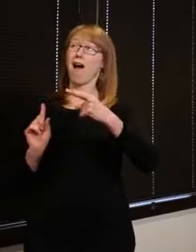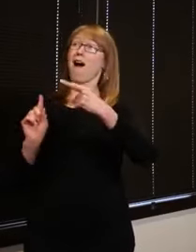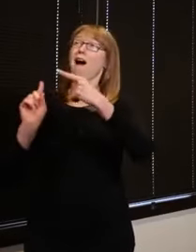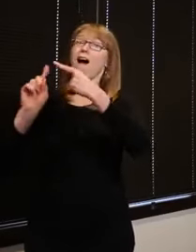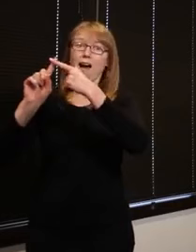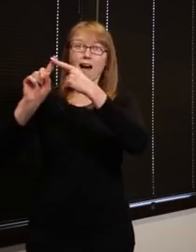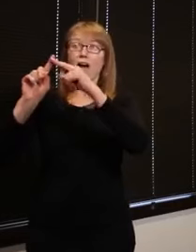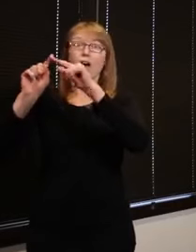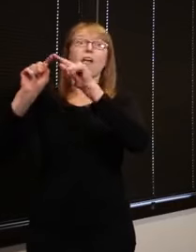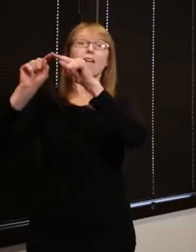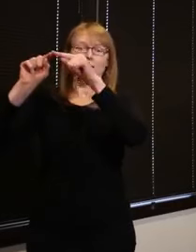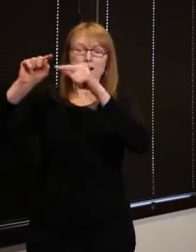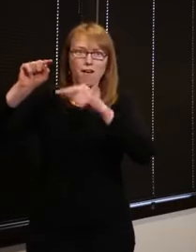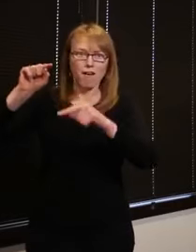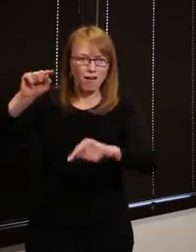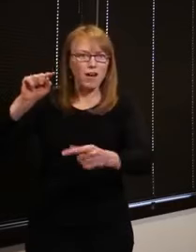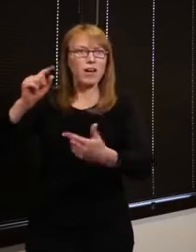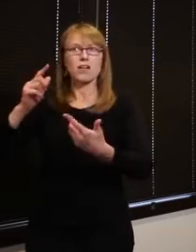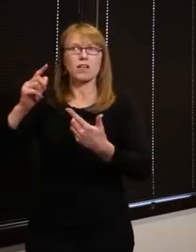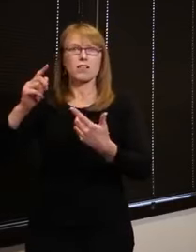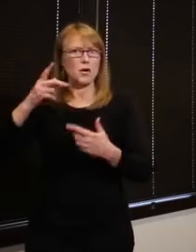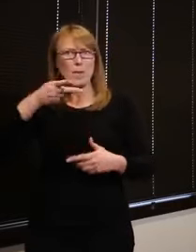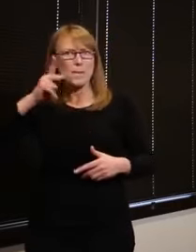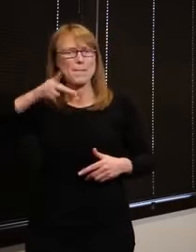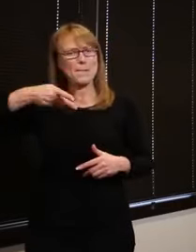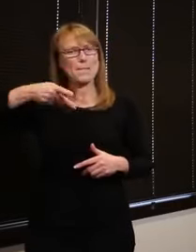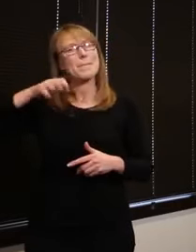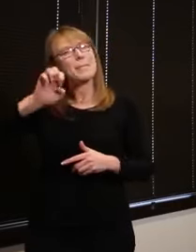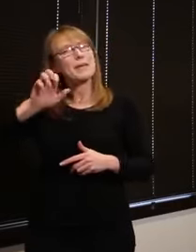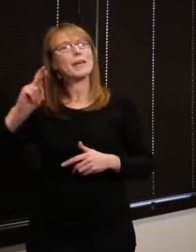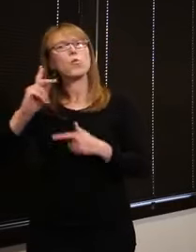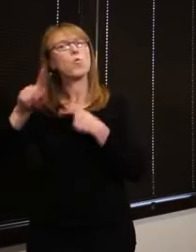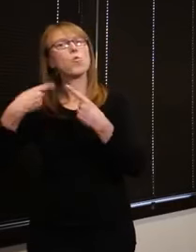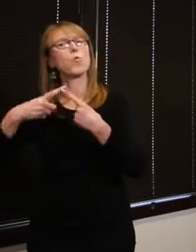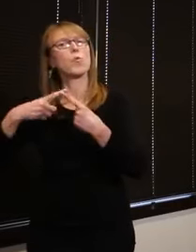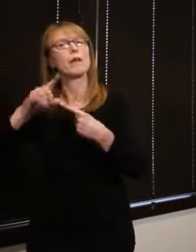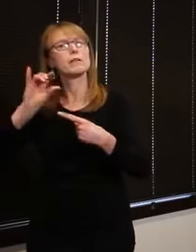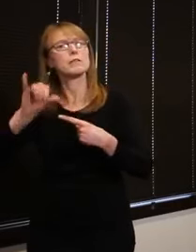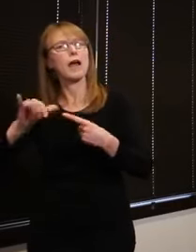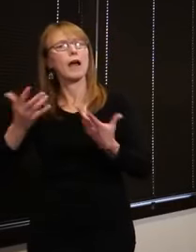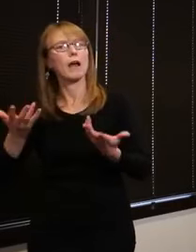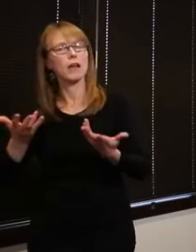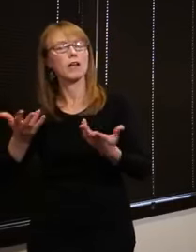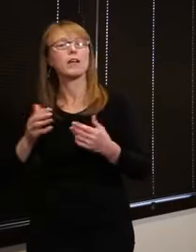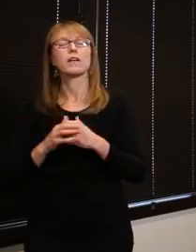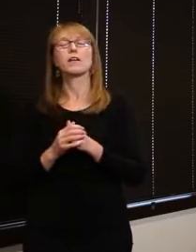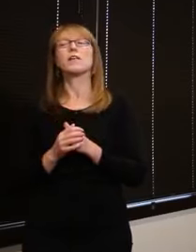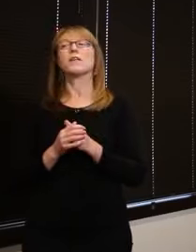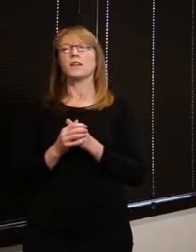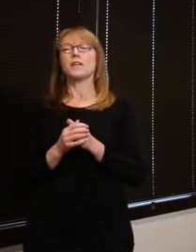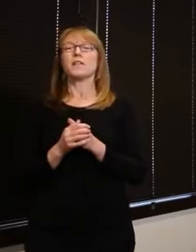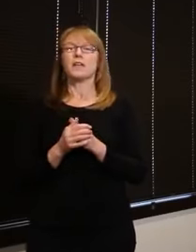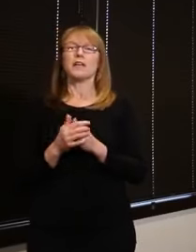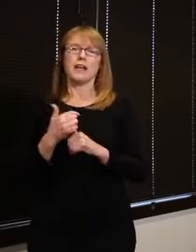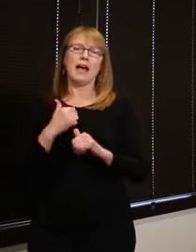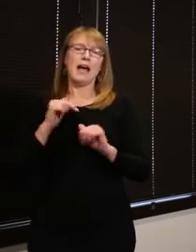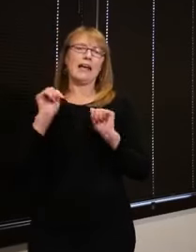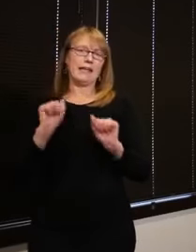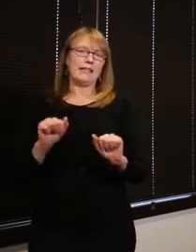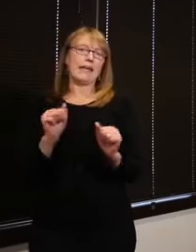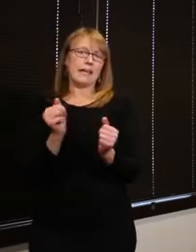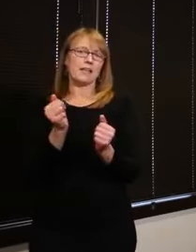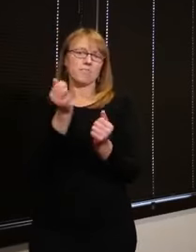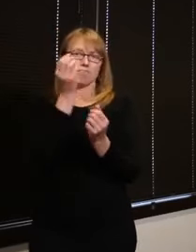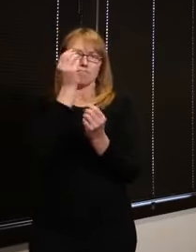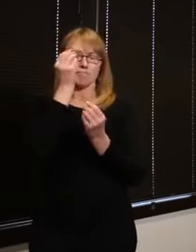BJC, Mercy, St. Luke's, and I have looked at this, and I can provide you some updates on those dates and on those numbers. But